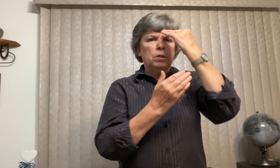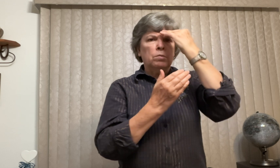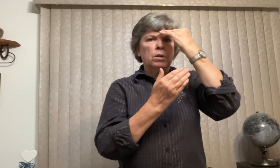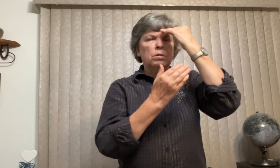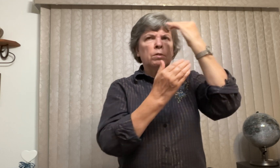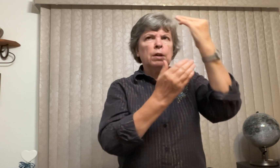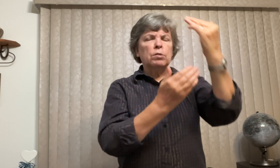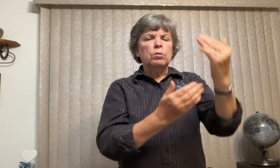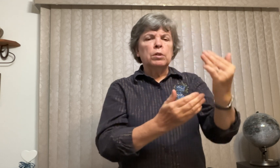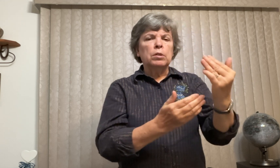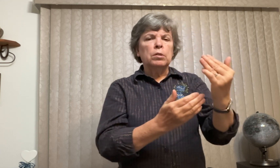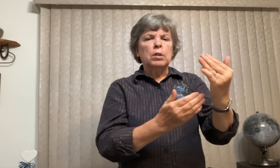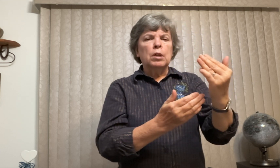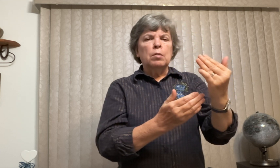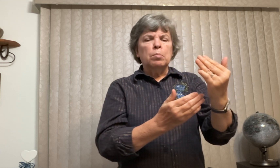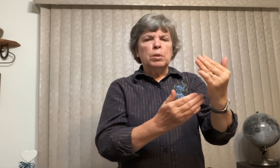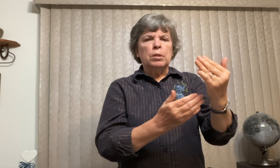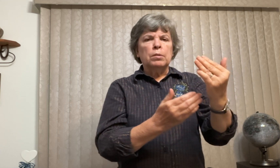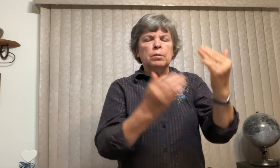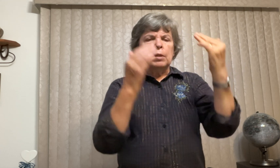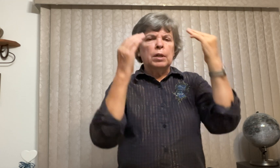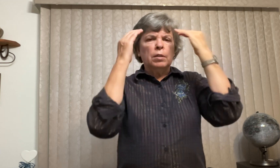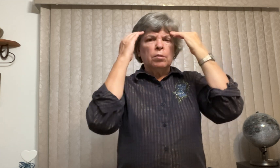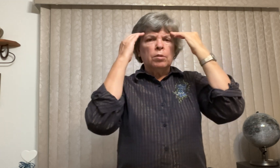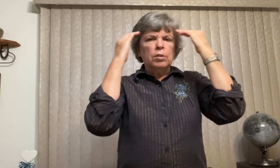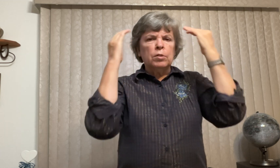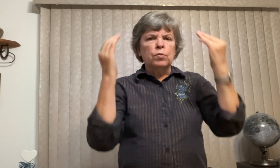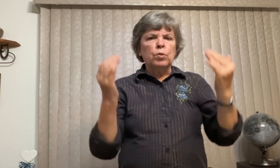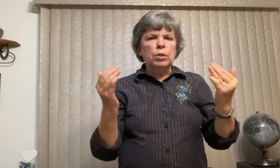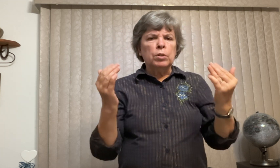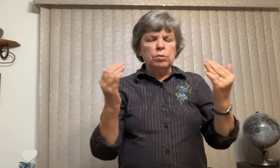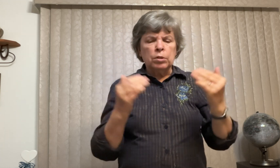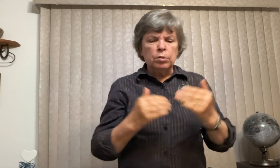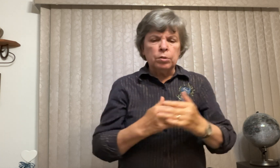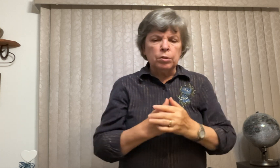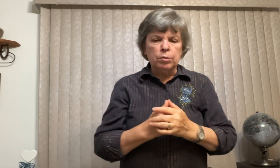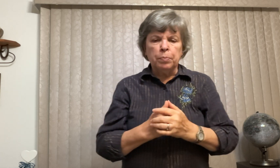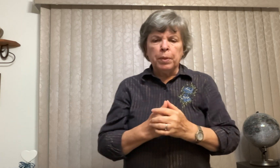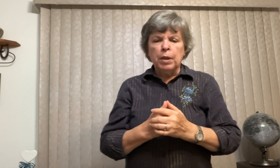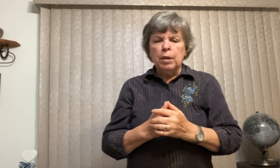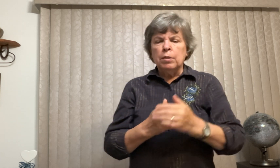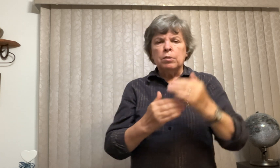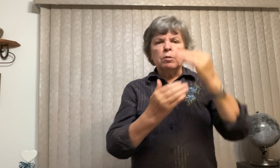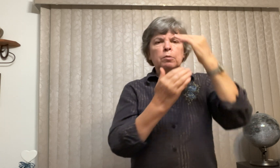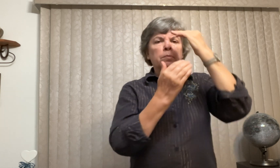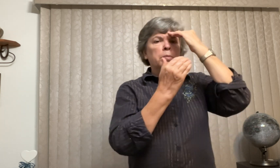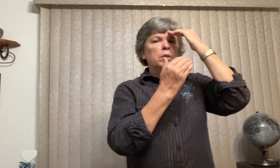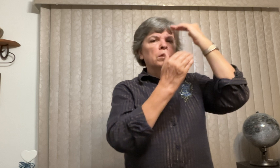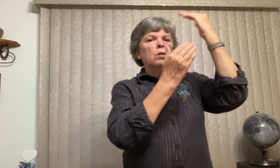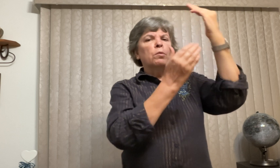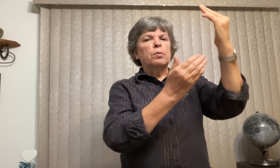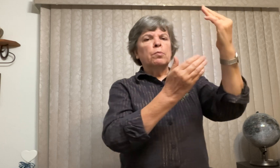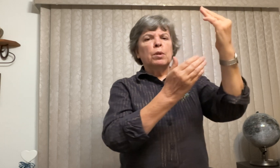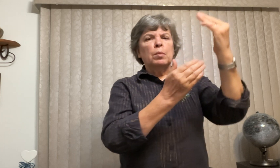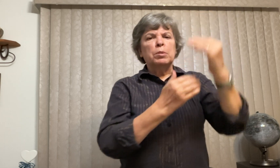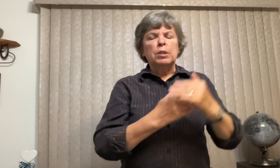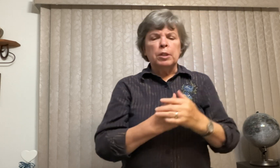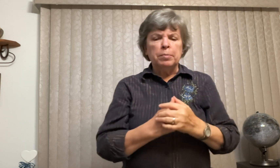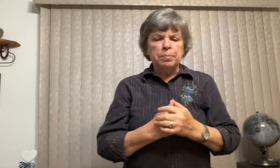I don't know how new it is, but I had learned this 40 years ago, so So I'm going to go with what I'm seeing.